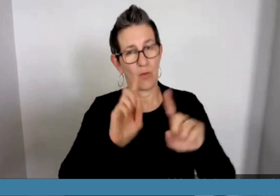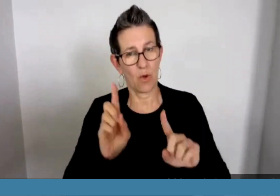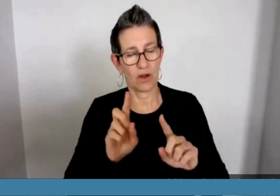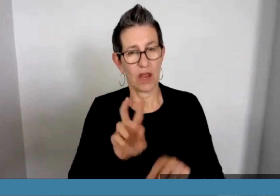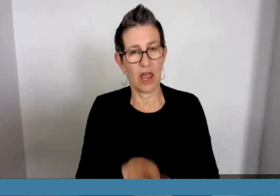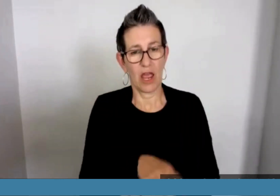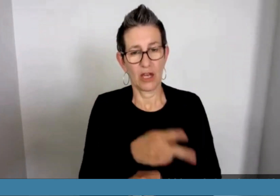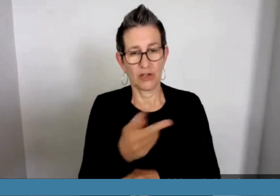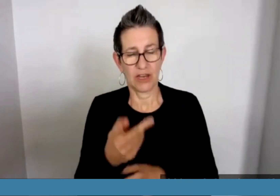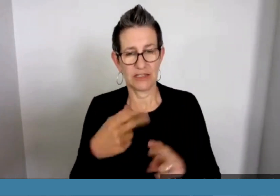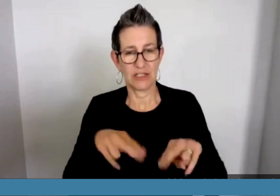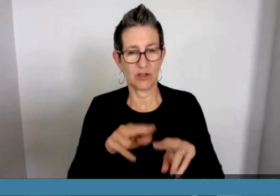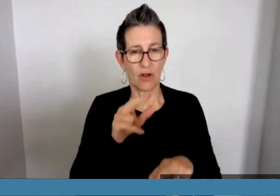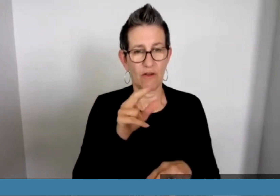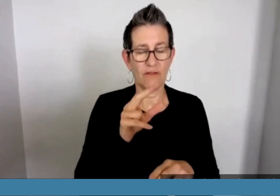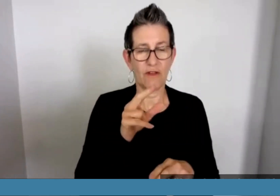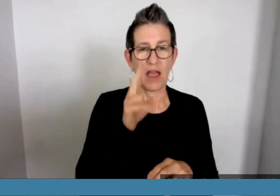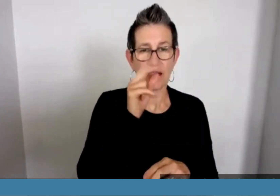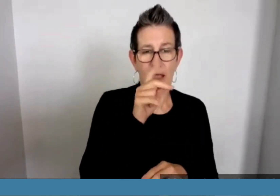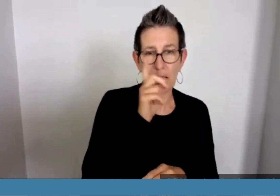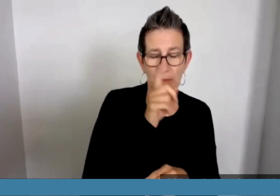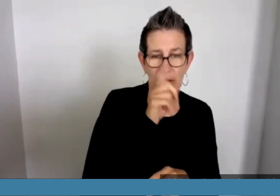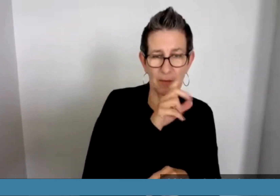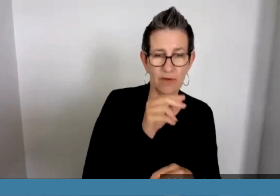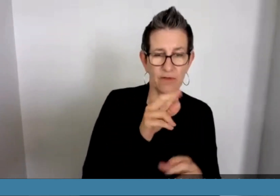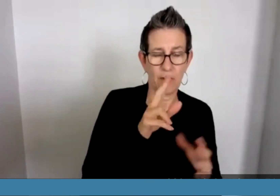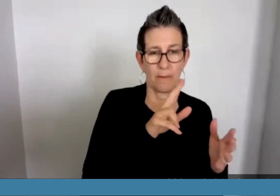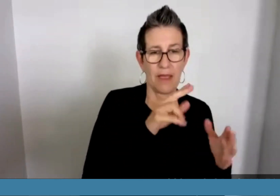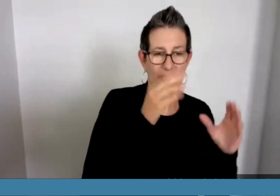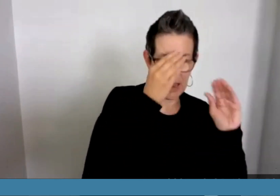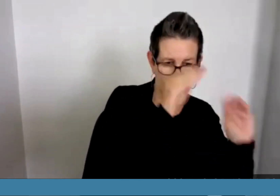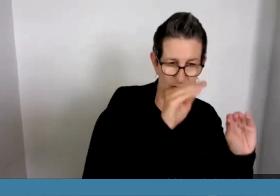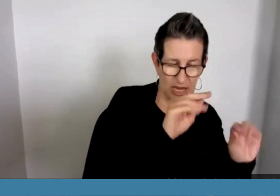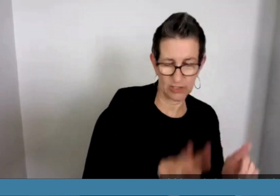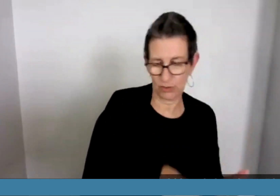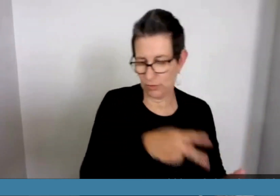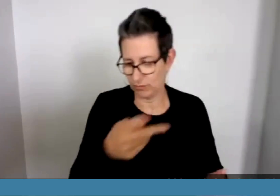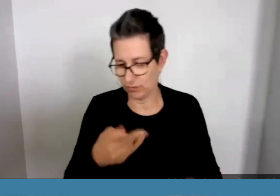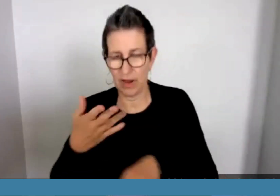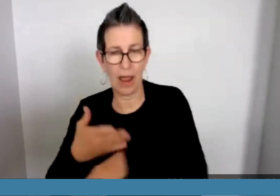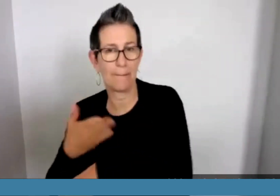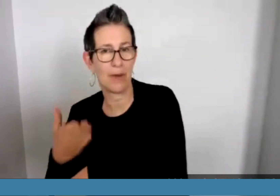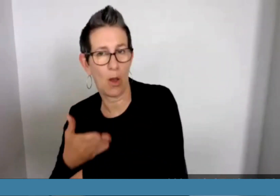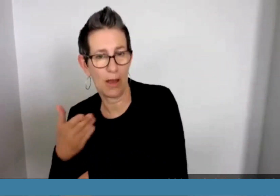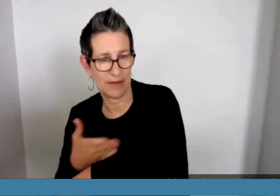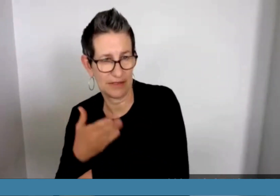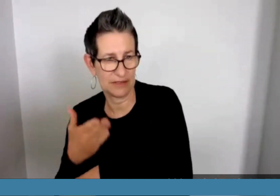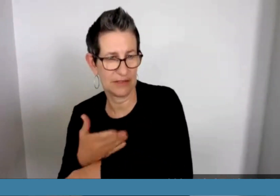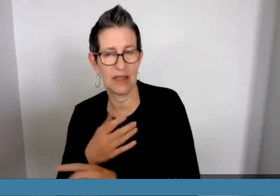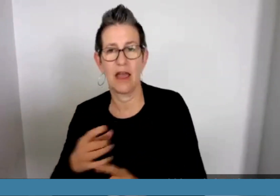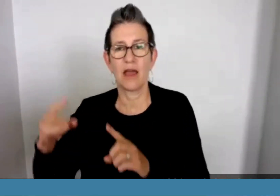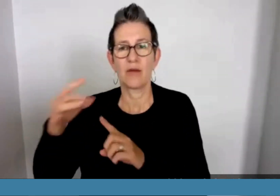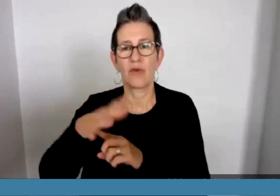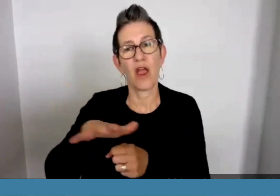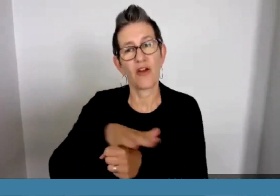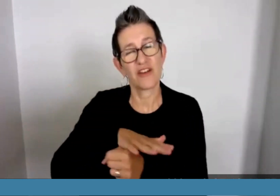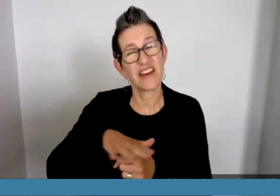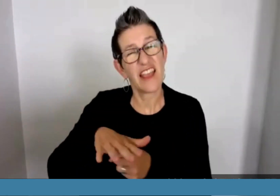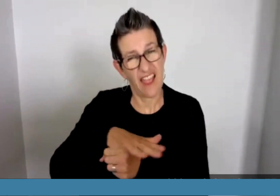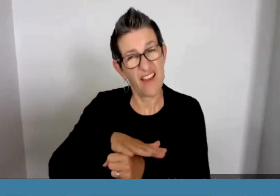NDIS participants from educational training to employment, which is a priority area that we identified